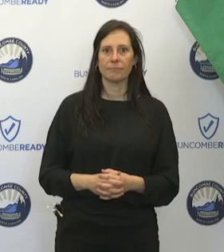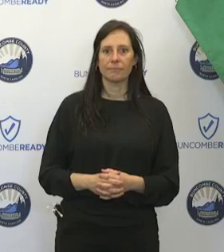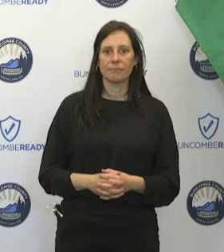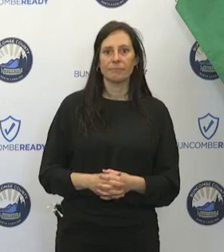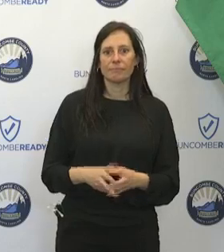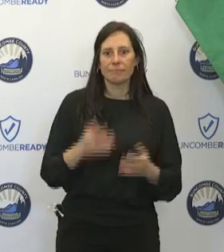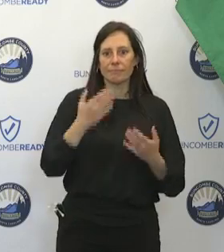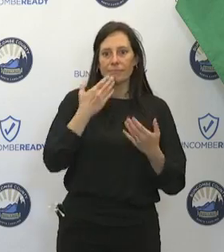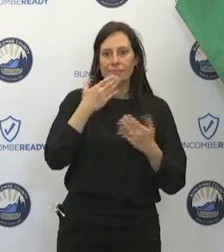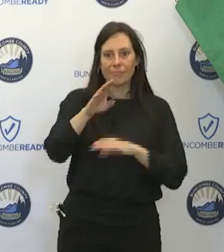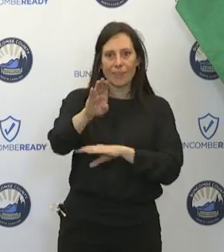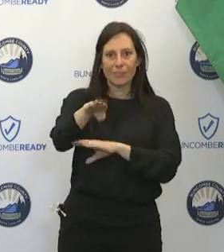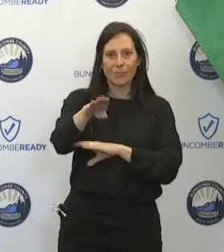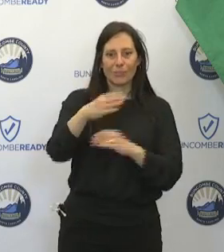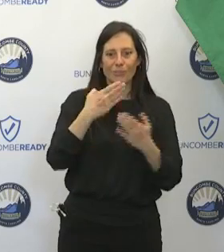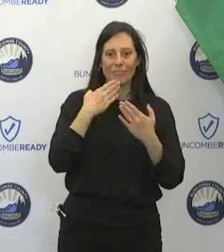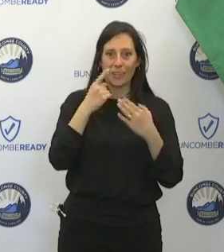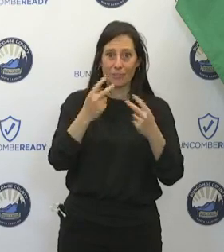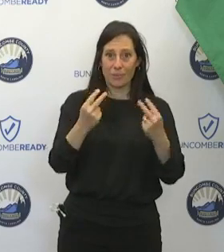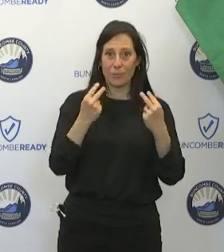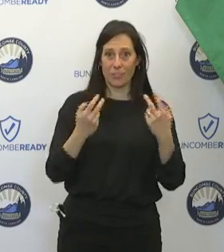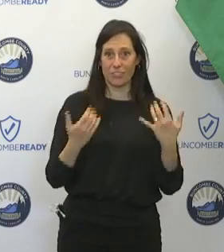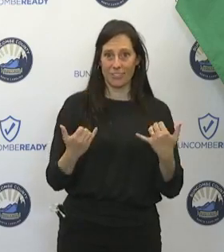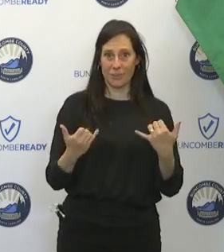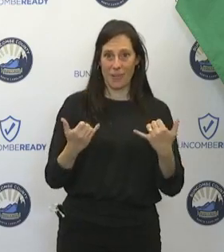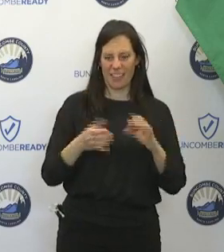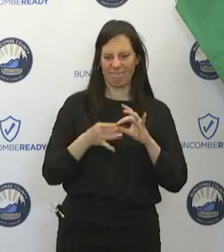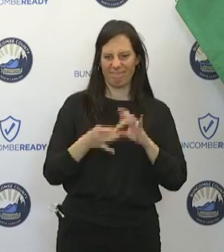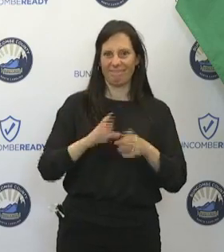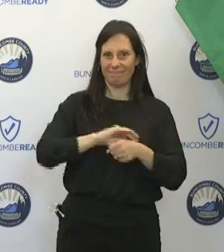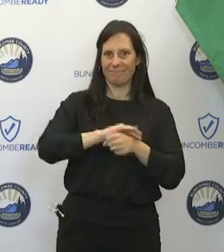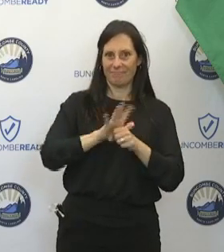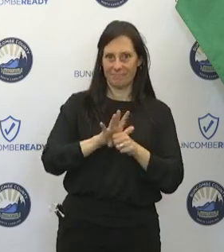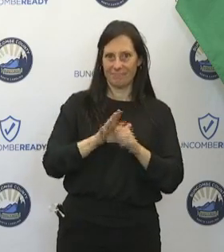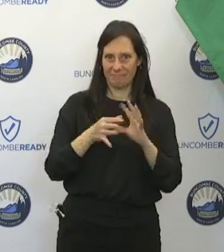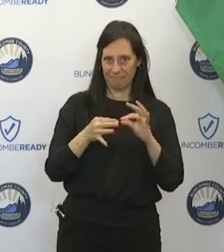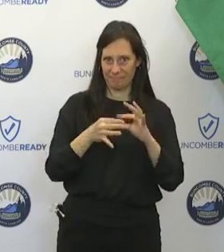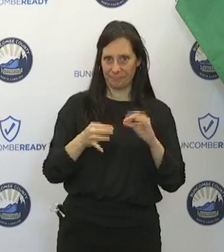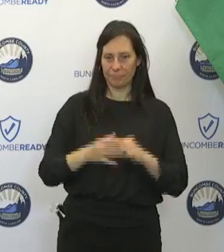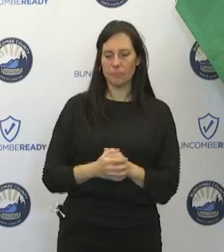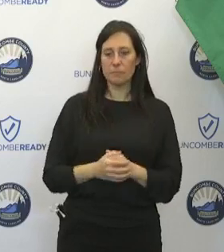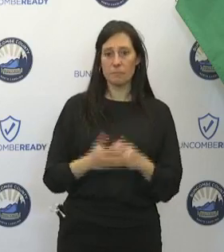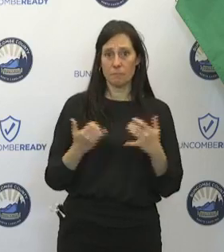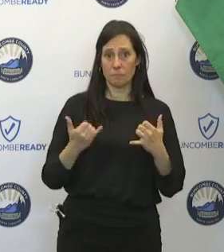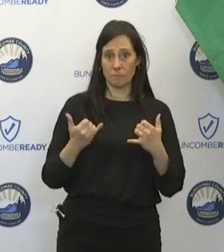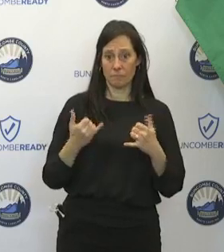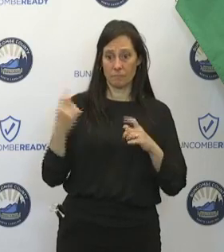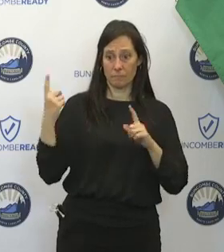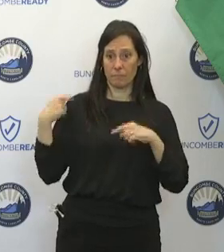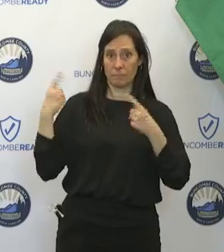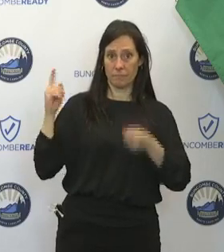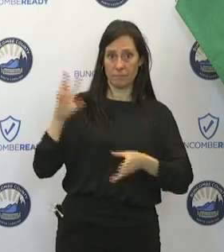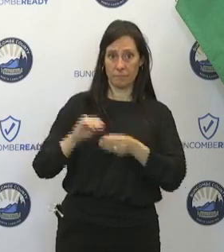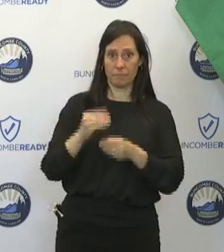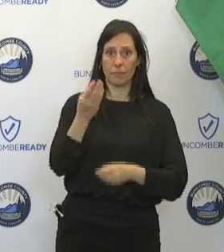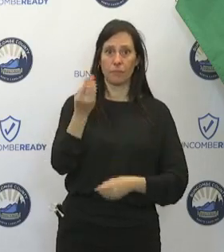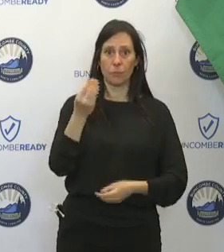Good afternoon, and thank you for joining us today for the COVID-19 update. As of today, we've identified